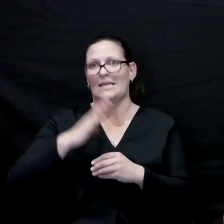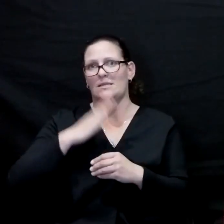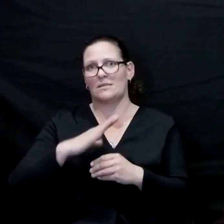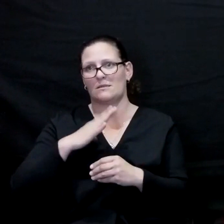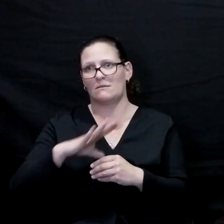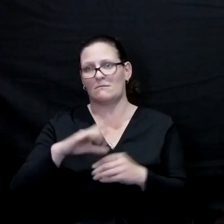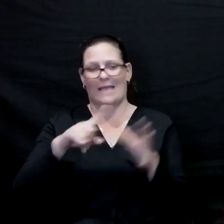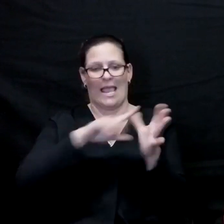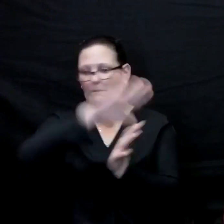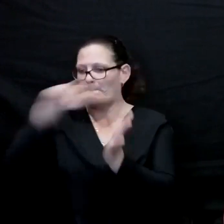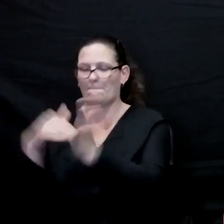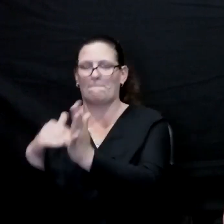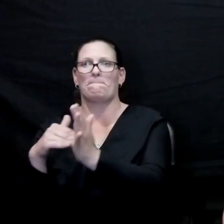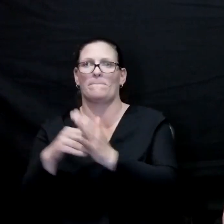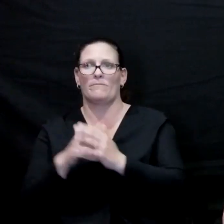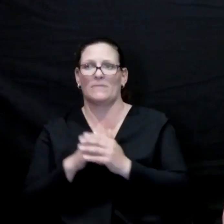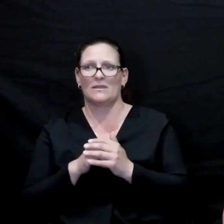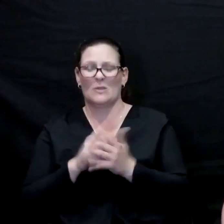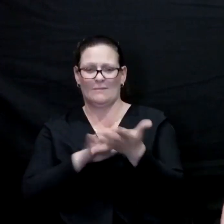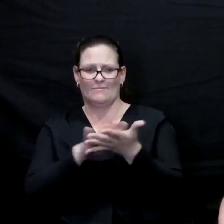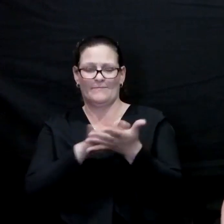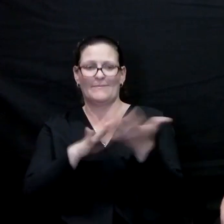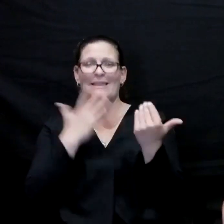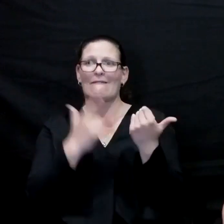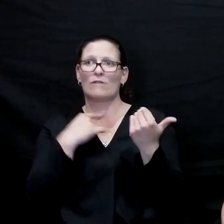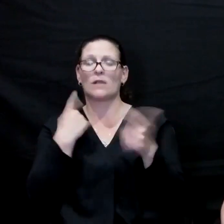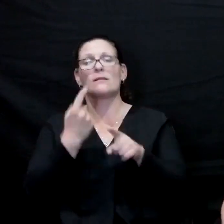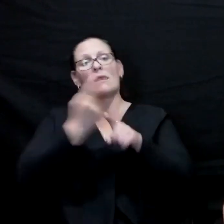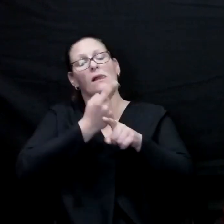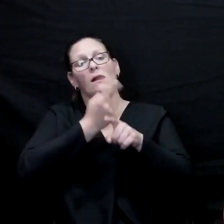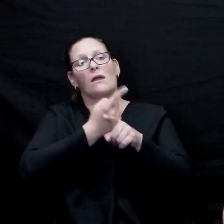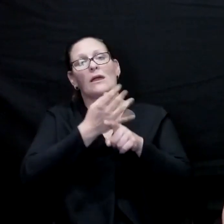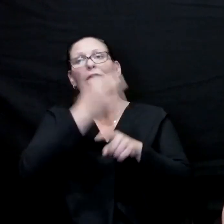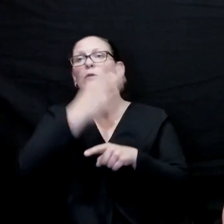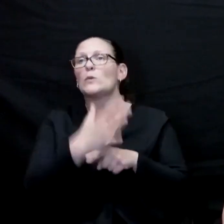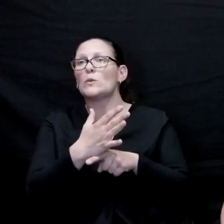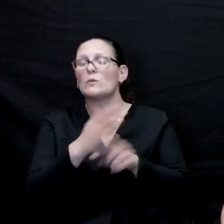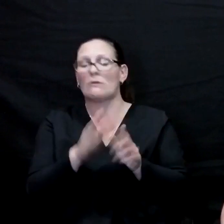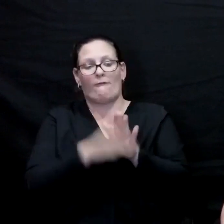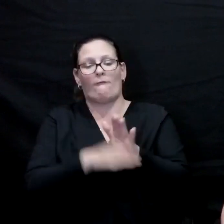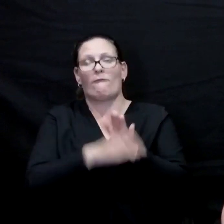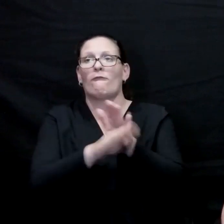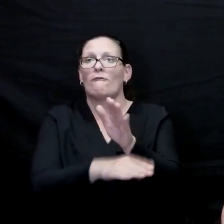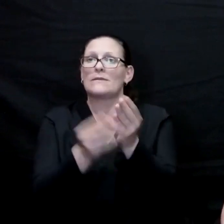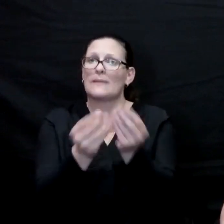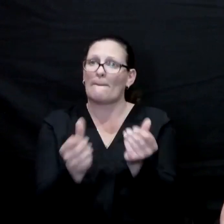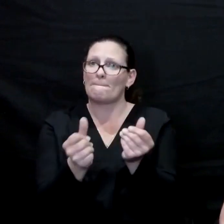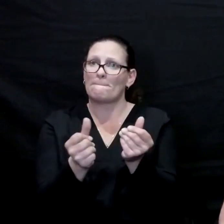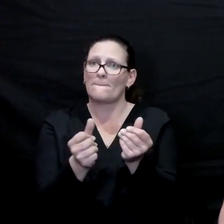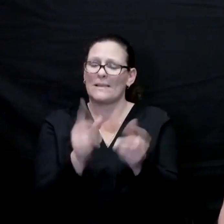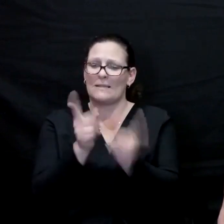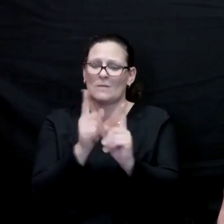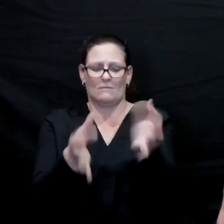then get your plan and you're disappointed about what the funding is, you can't always blame it on the planner. Sometimes it's